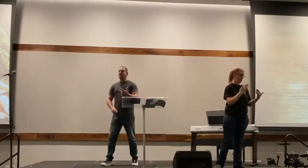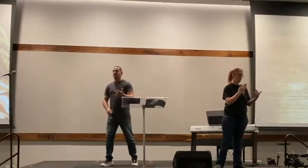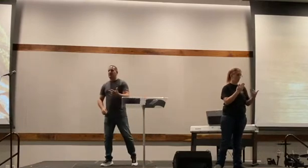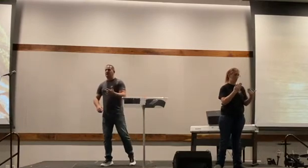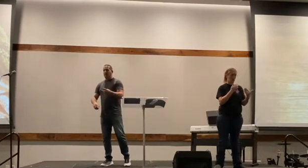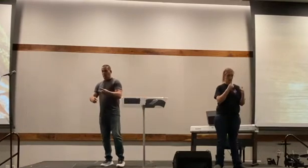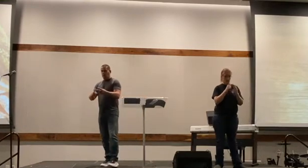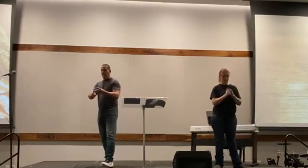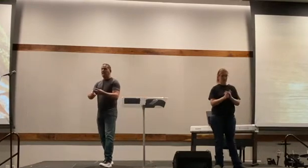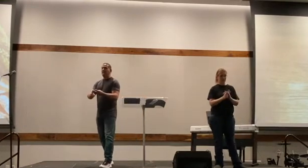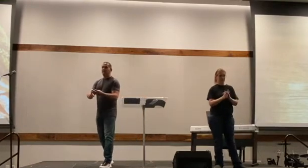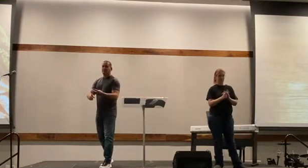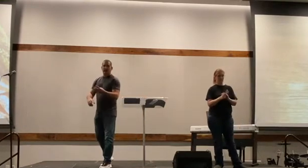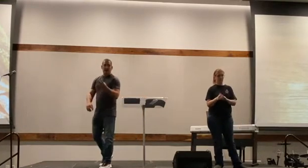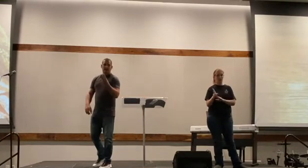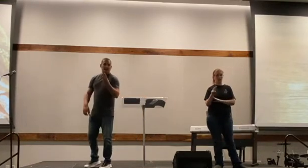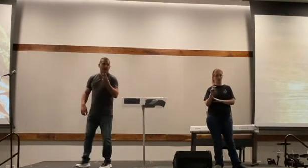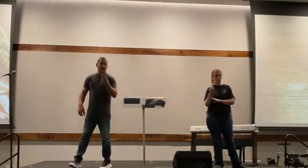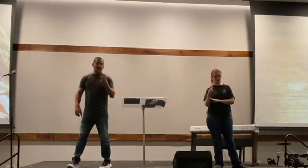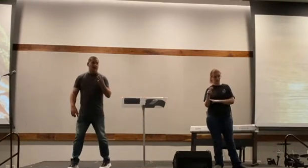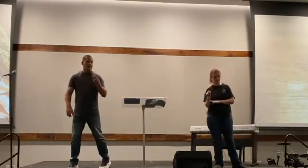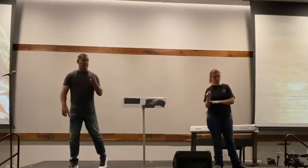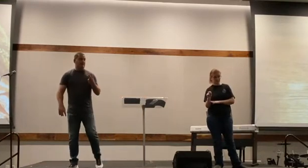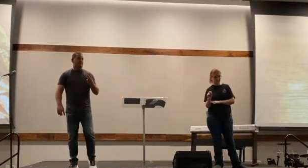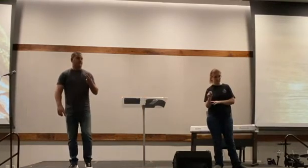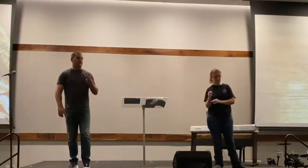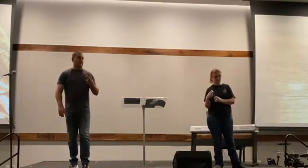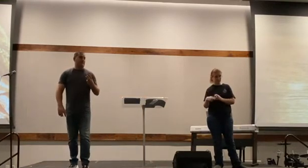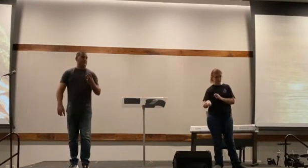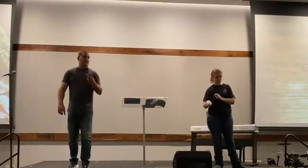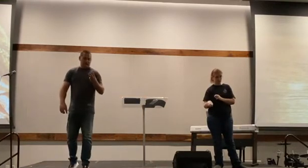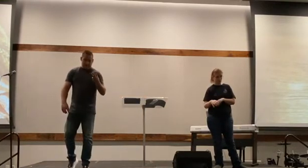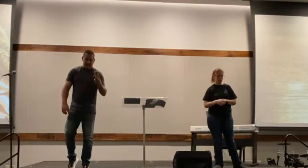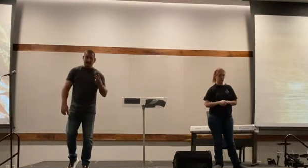hidden street, or an even street. Come on.